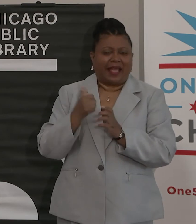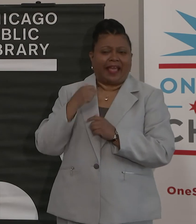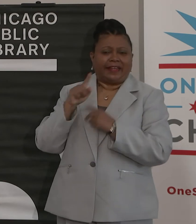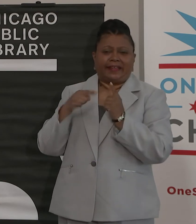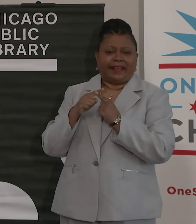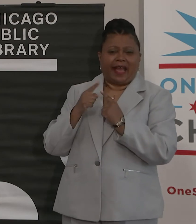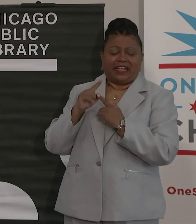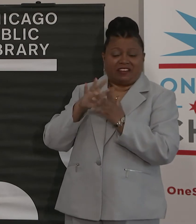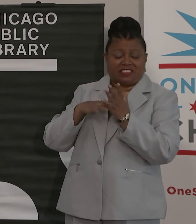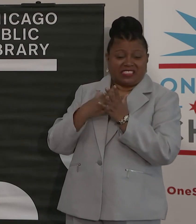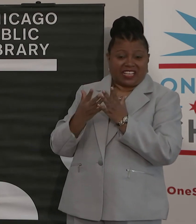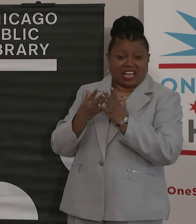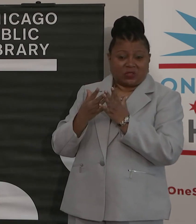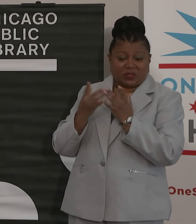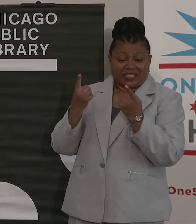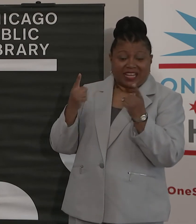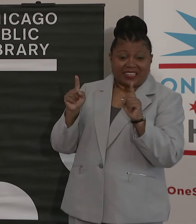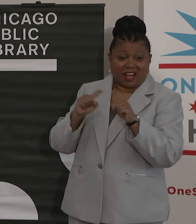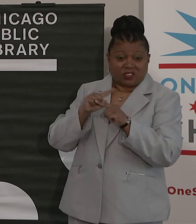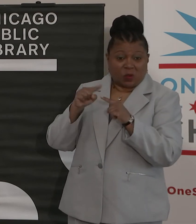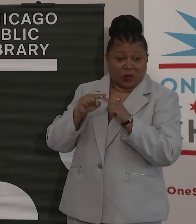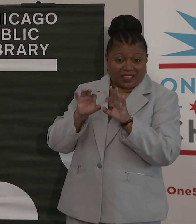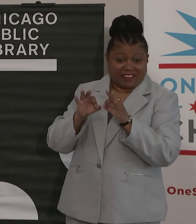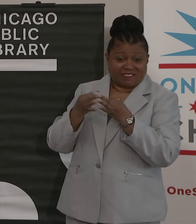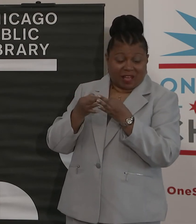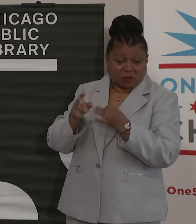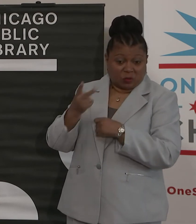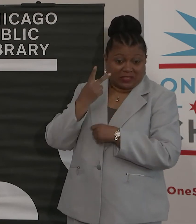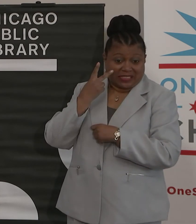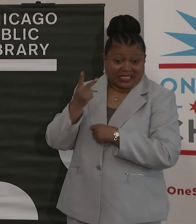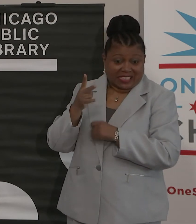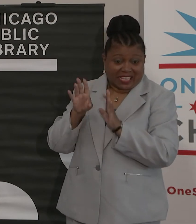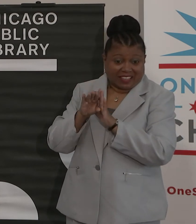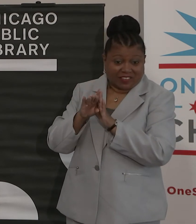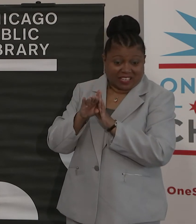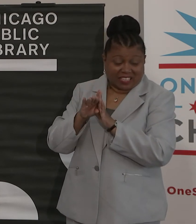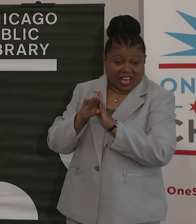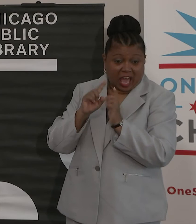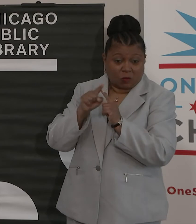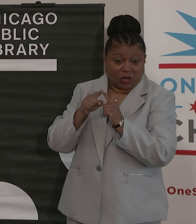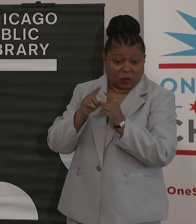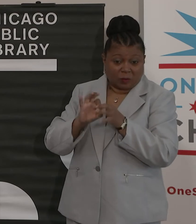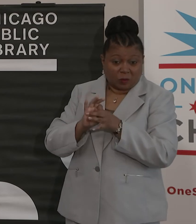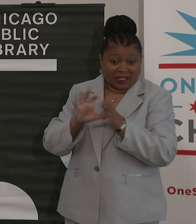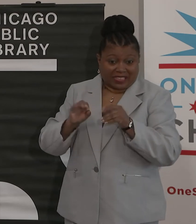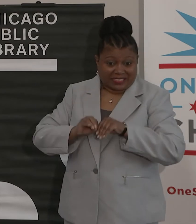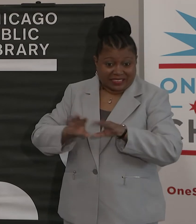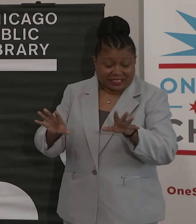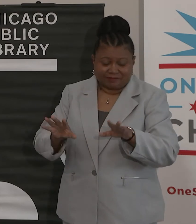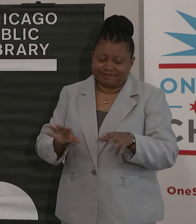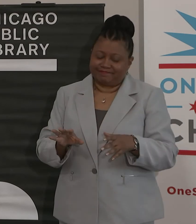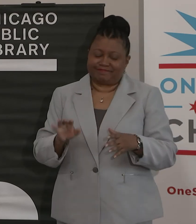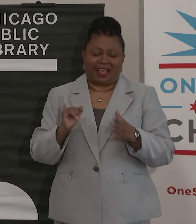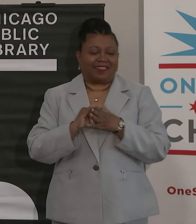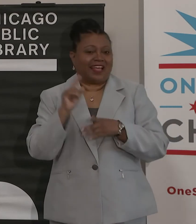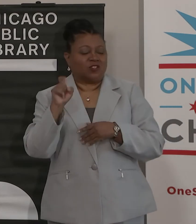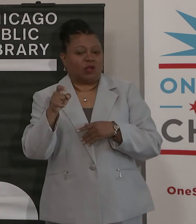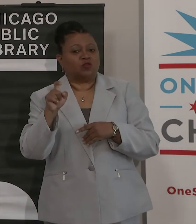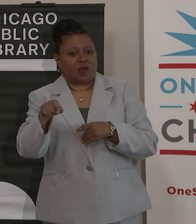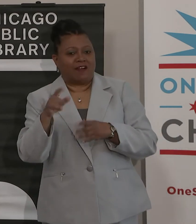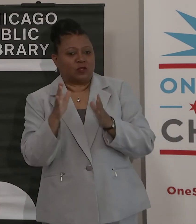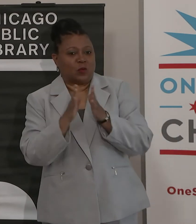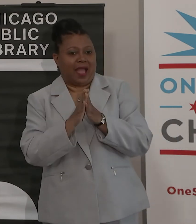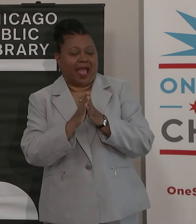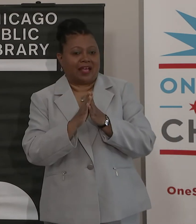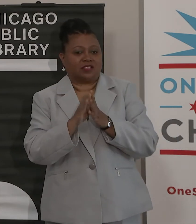kind of scheduling yet announced of when the family will see the video and when will it be released? That's a question that you have to